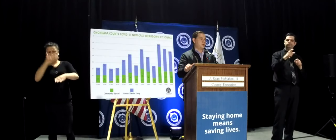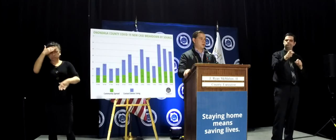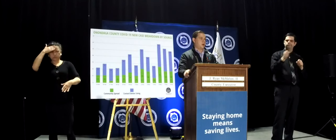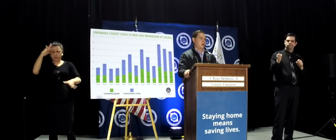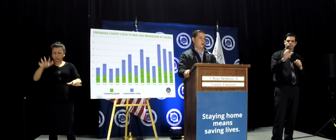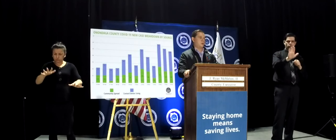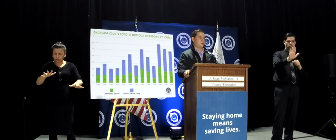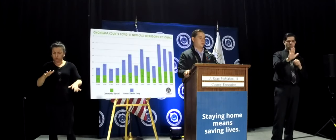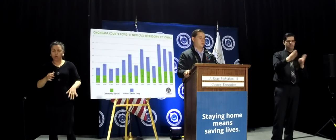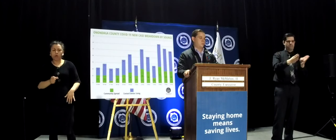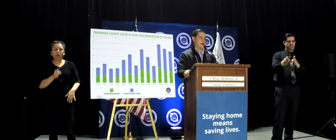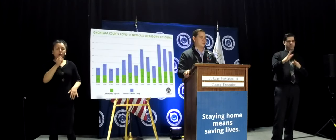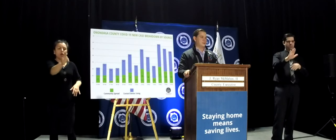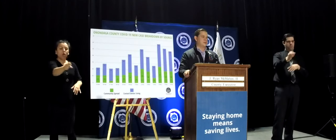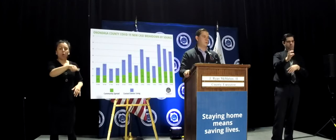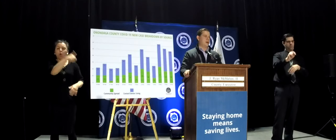COVID